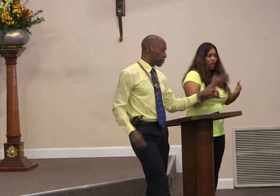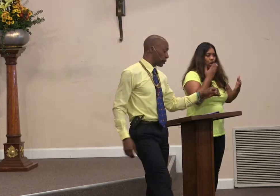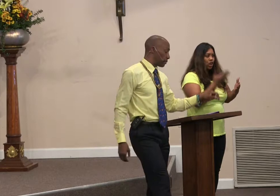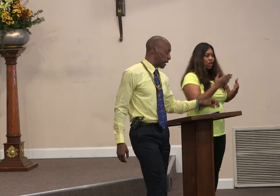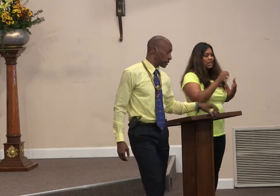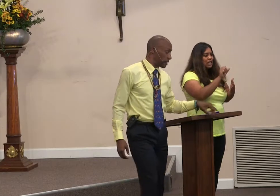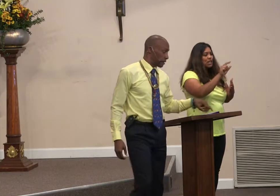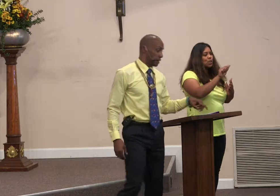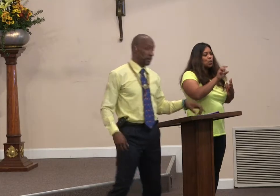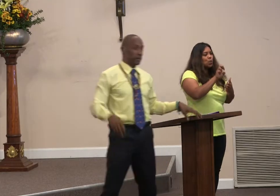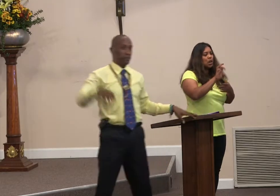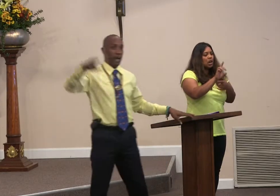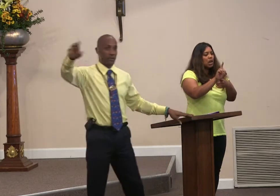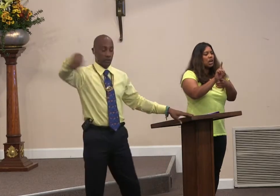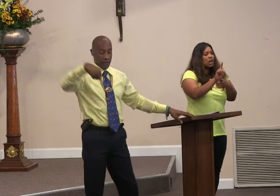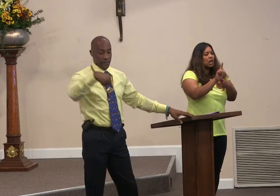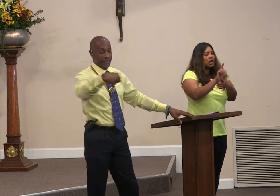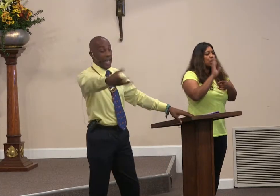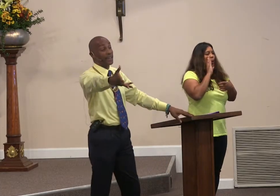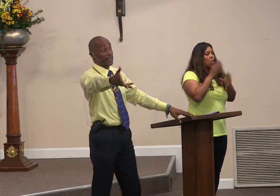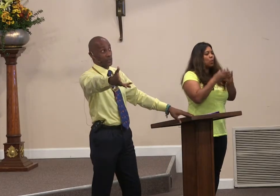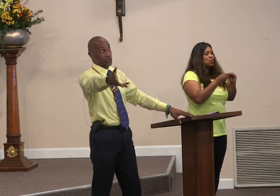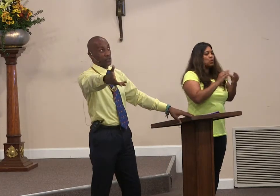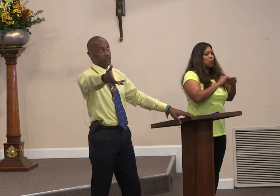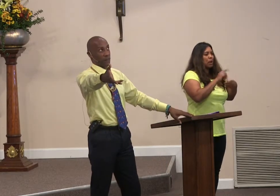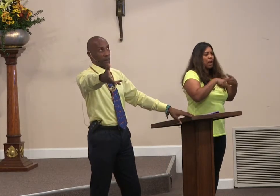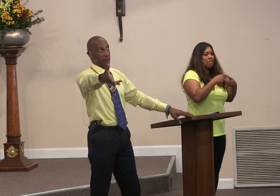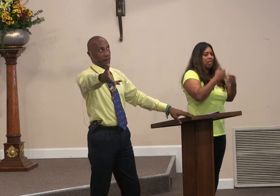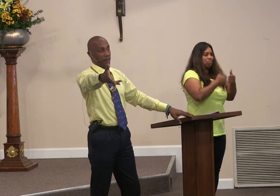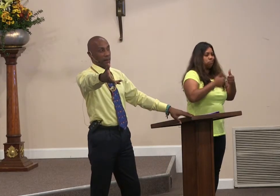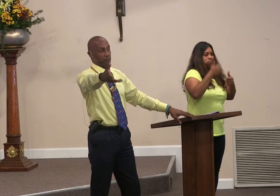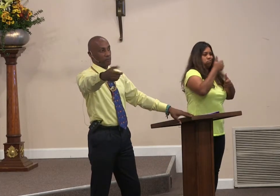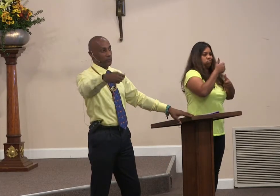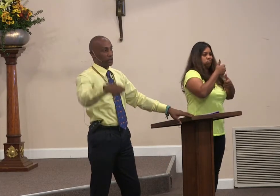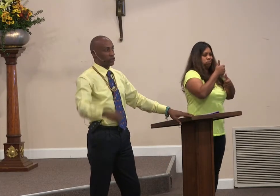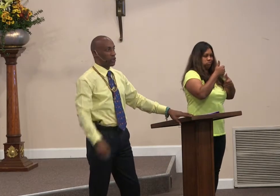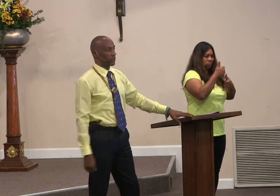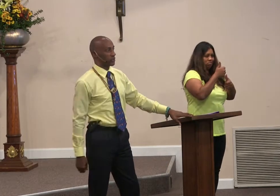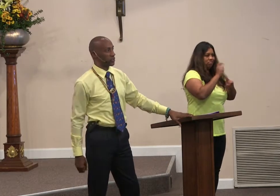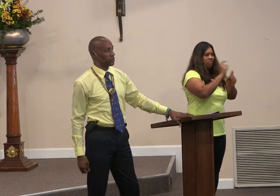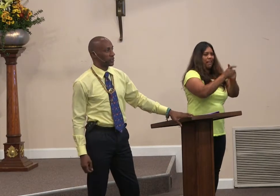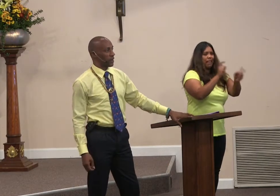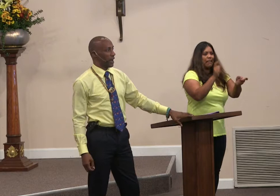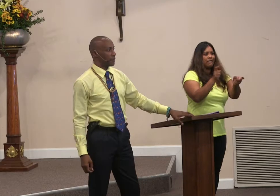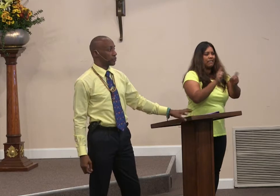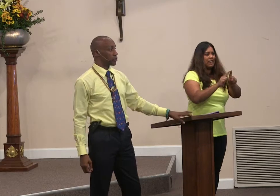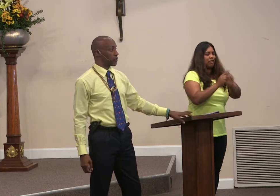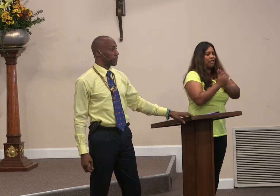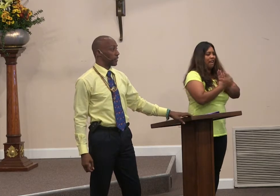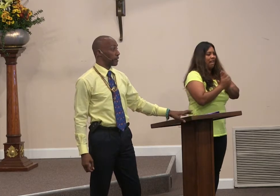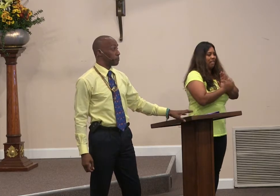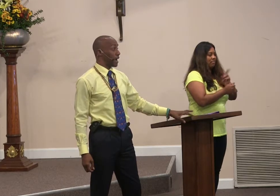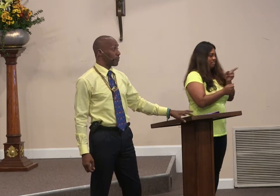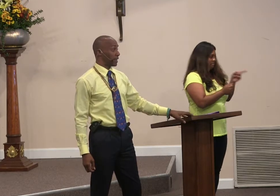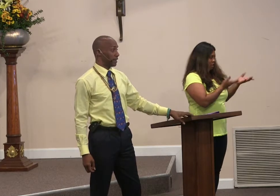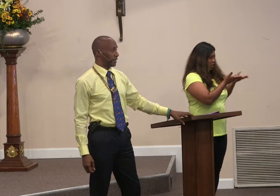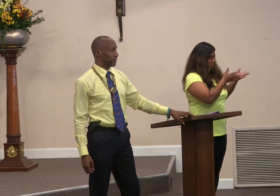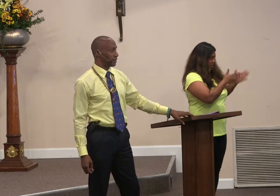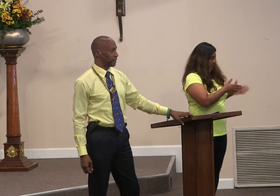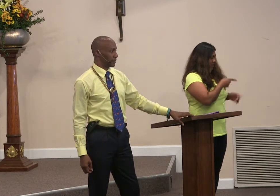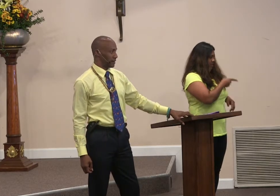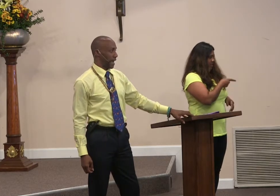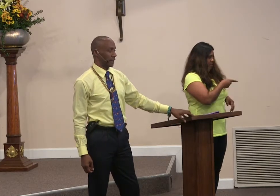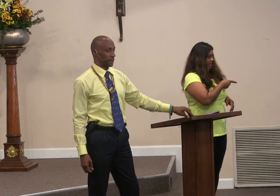a parable about the master giving talents to his servants, and the servant that